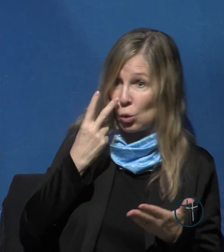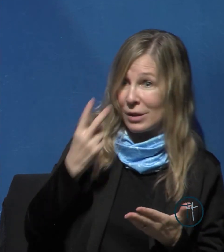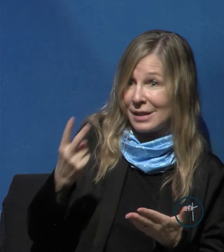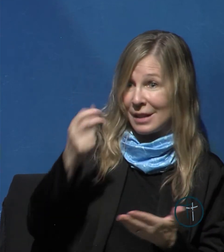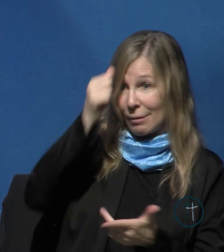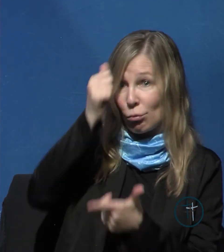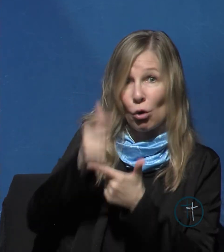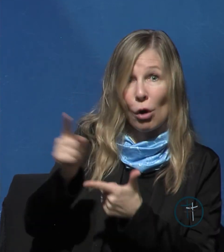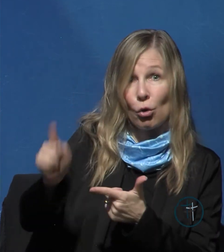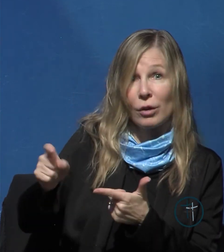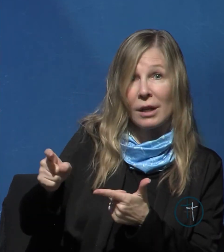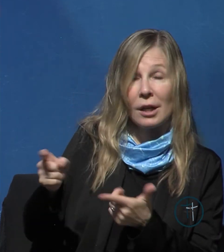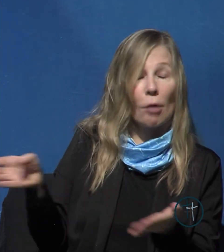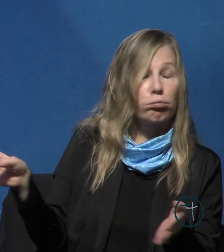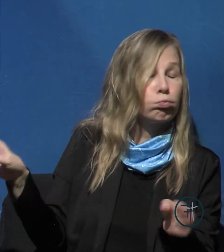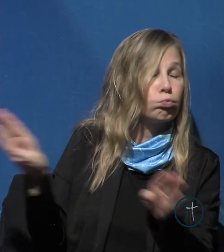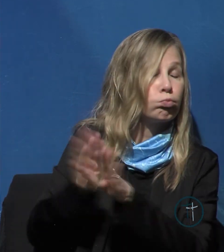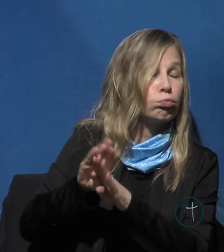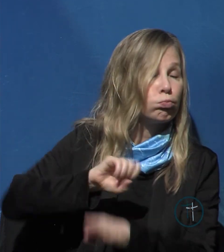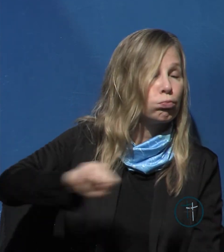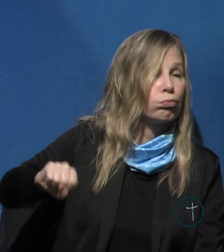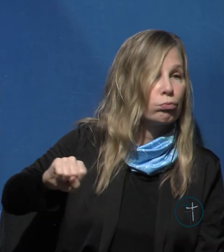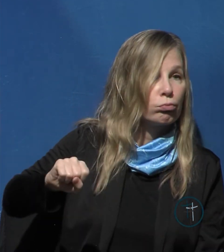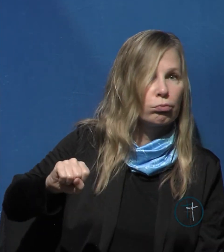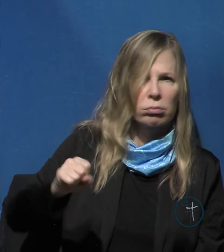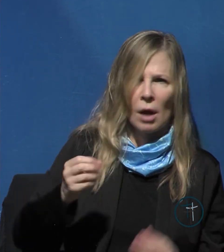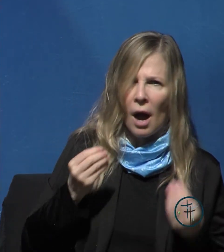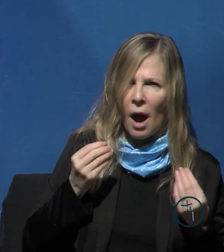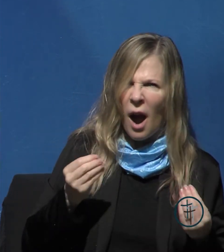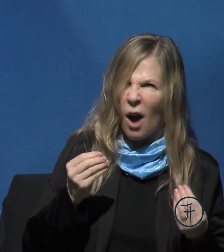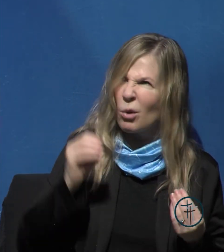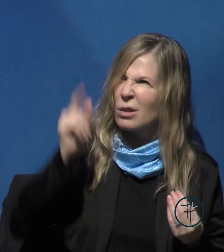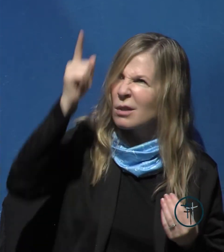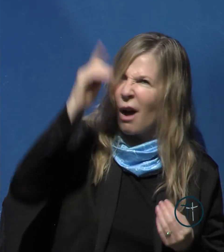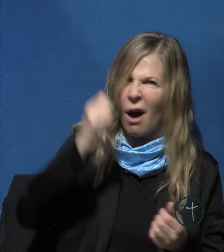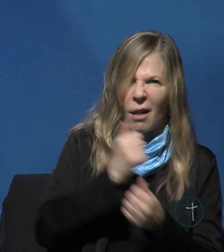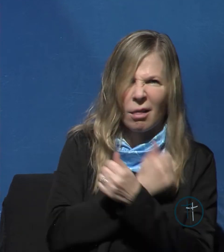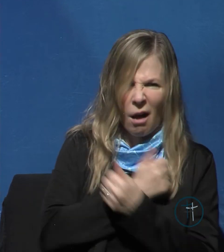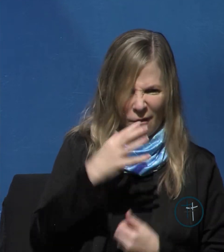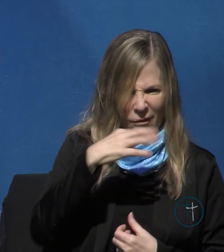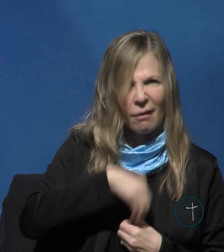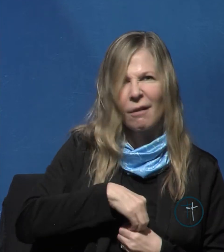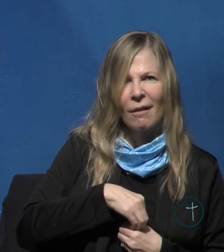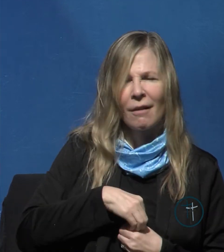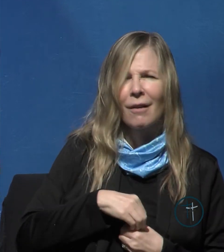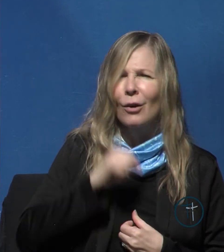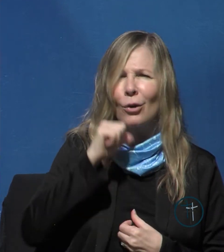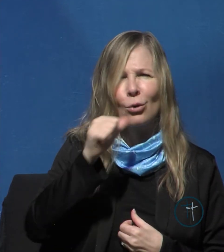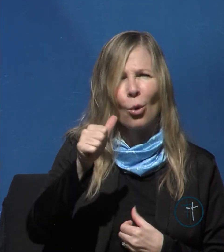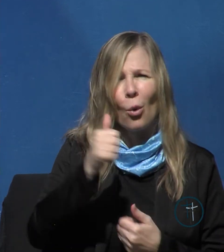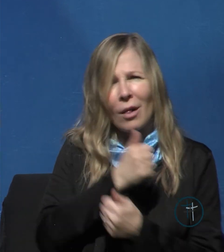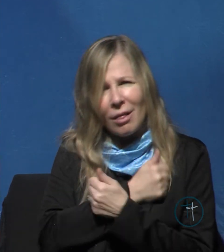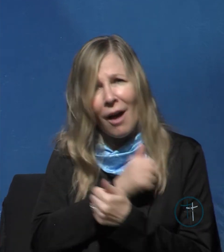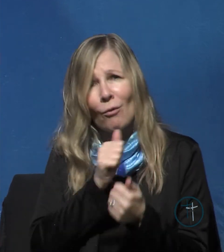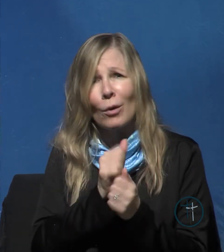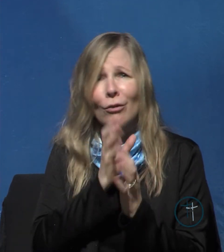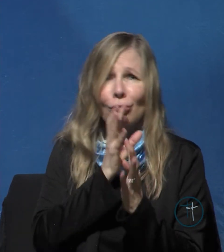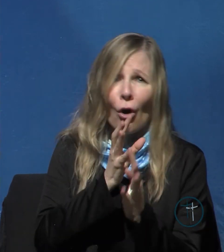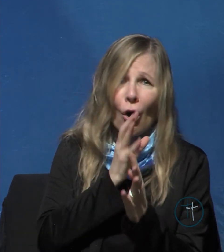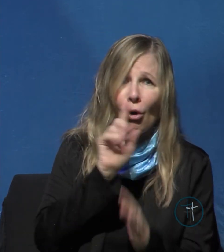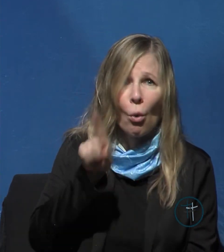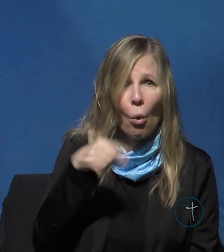heart against him, how does the love of God abide in him? Little children, let us not love with word or with tongue, but in deed and